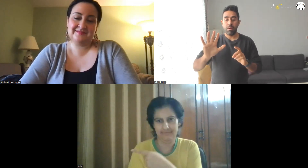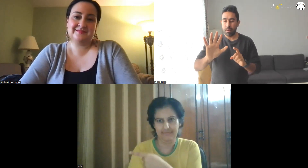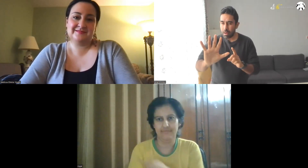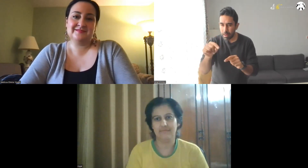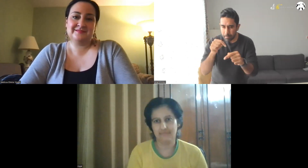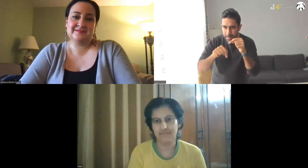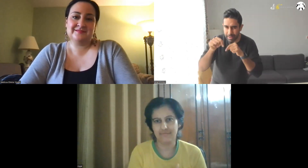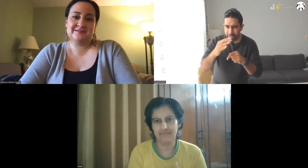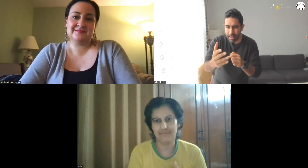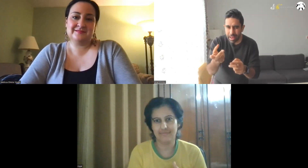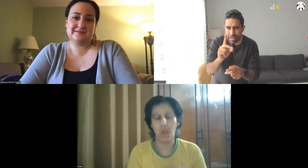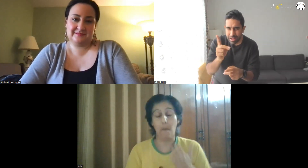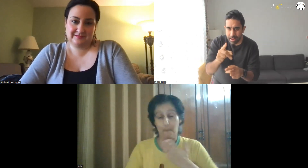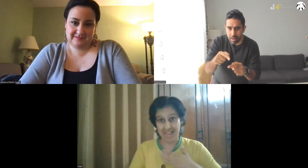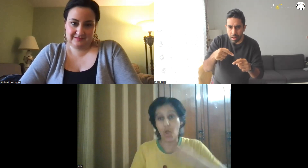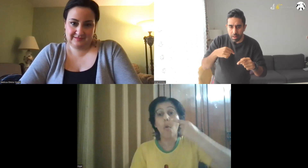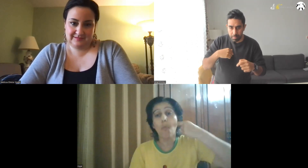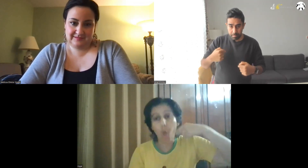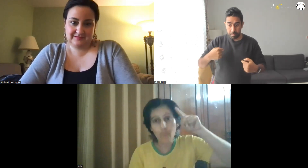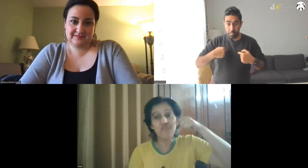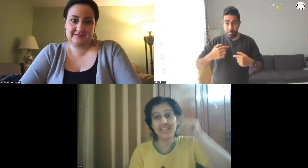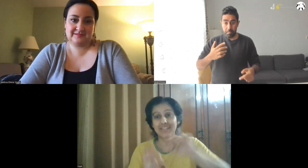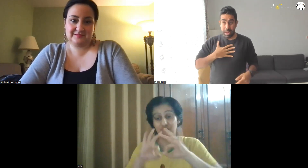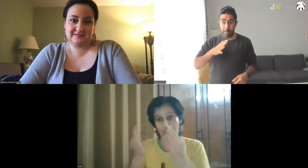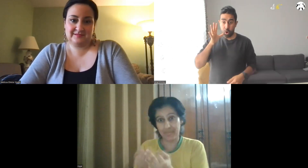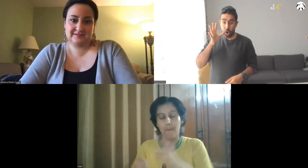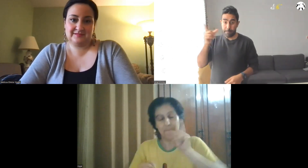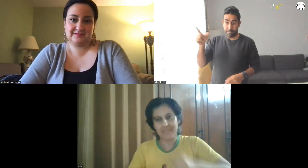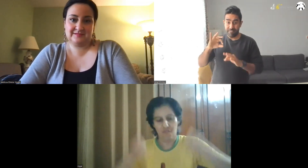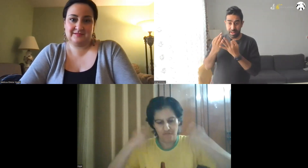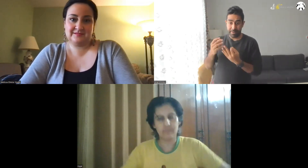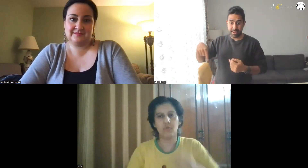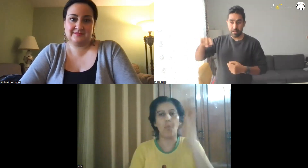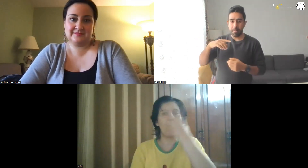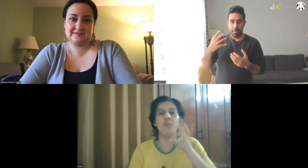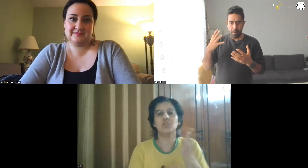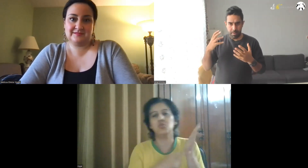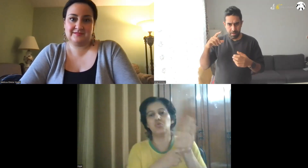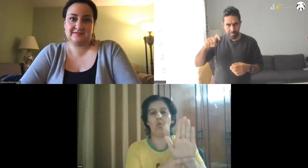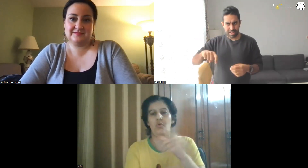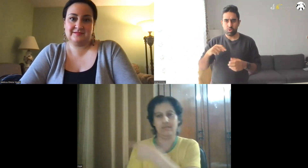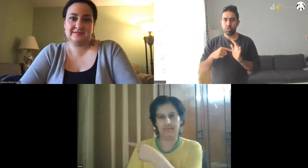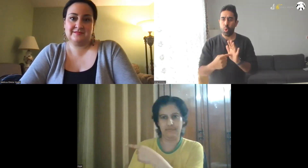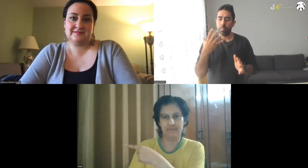don't like uh, sleeveless or any dress basically which is exposing any part of her